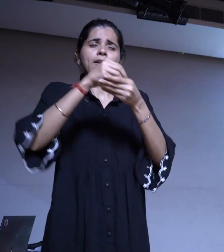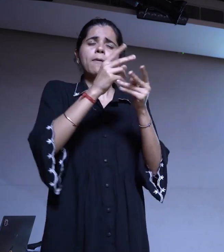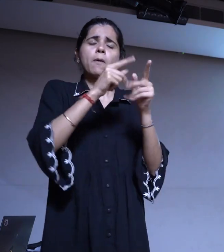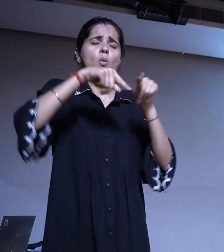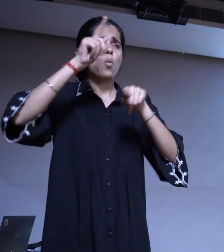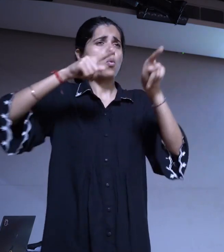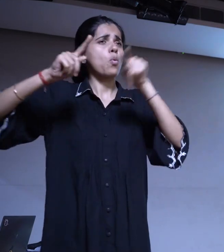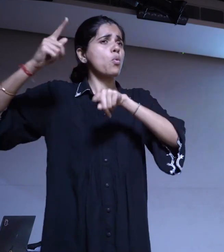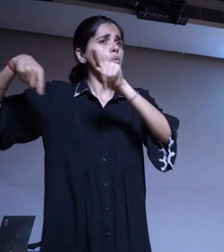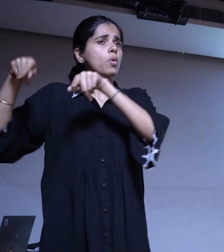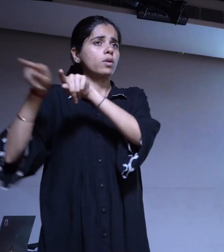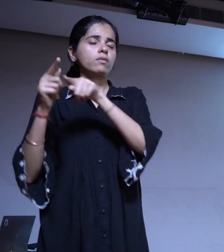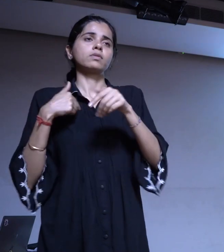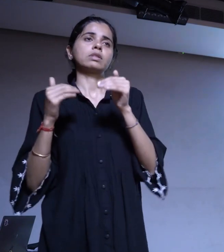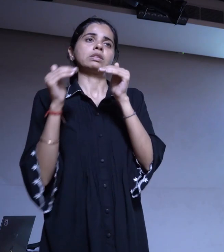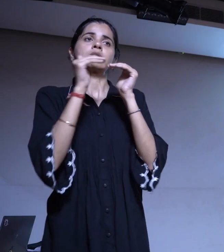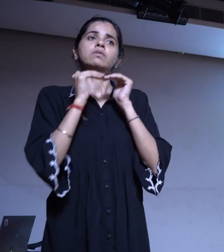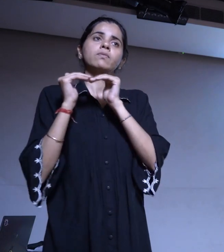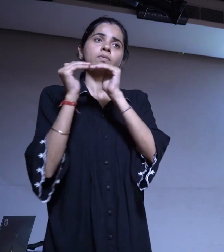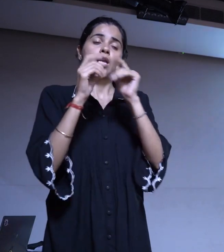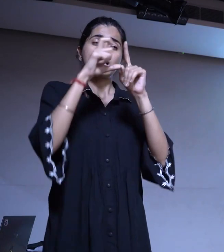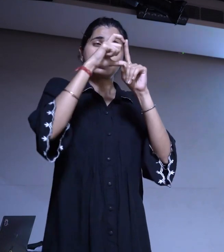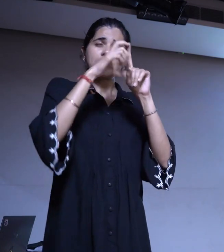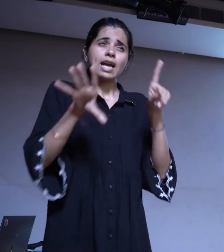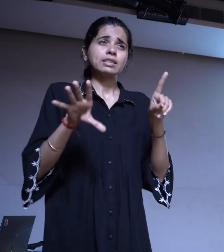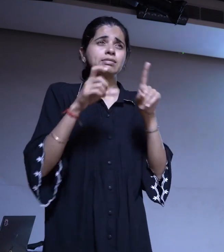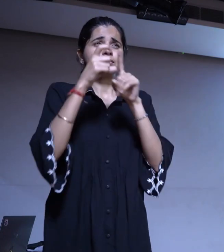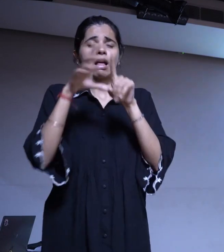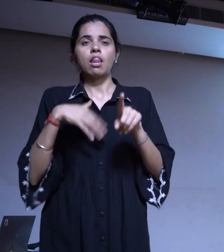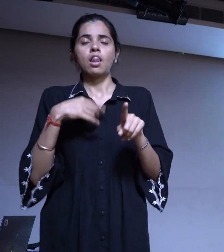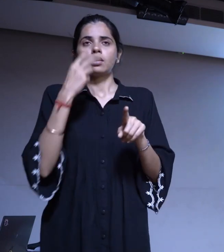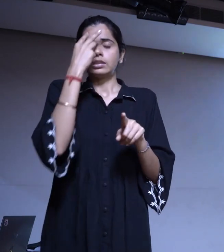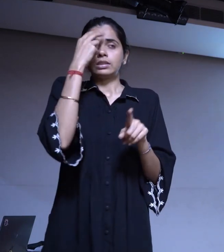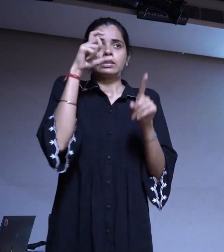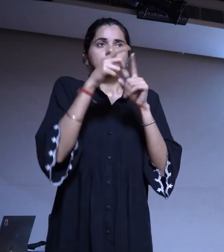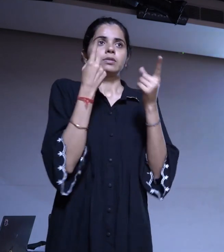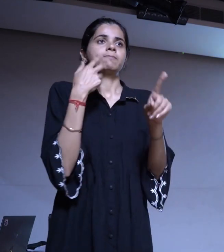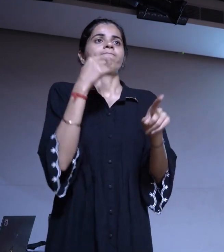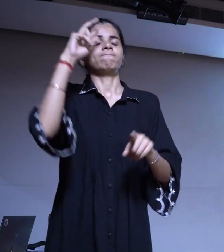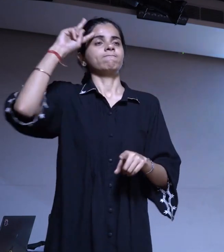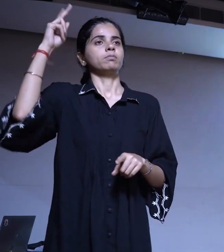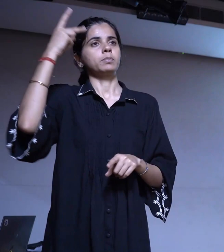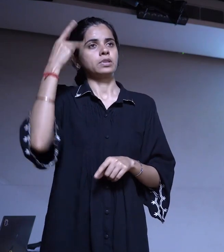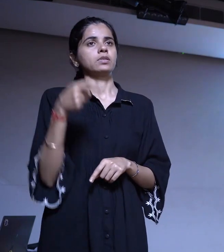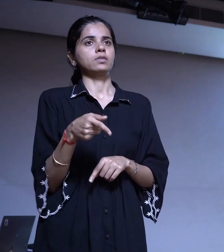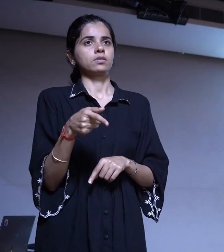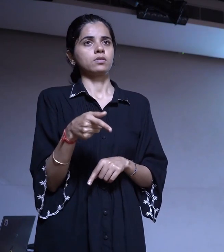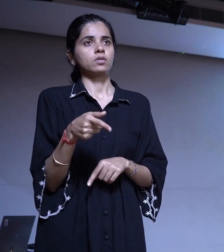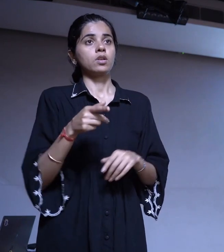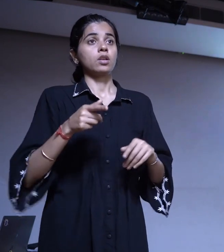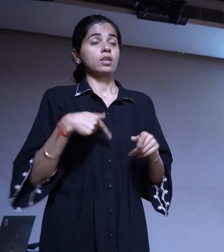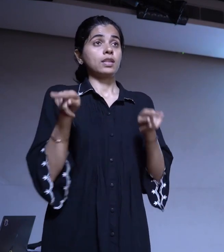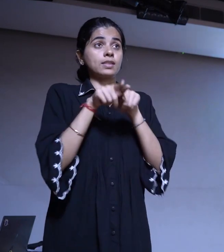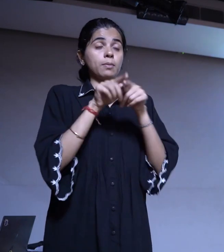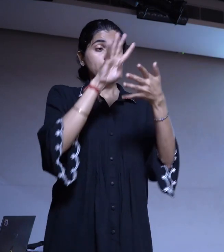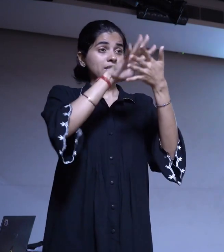variability and we often stand the danger of misdiagnosing children okay um this is how you could